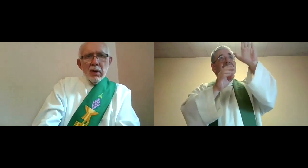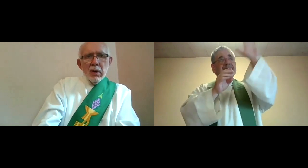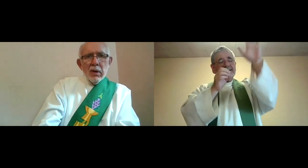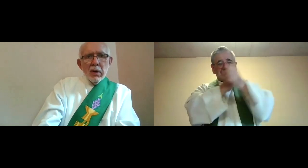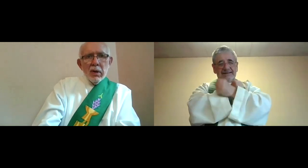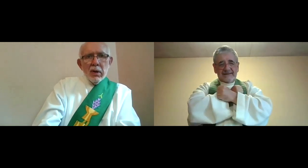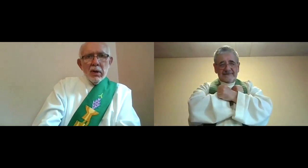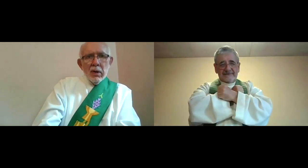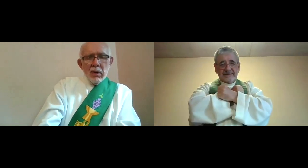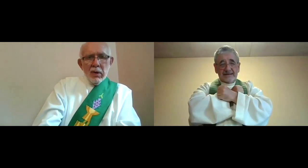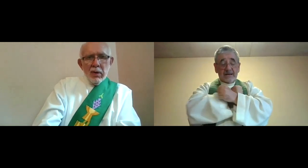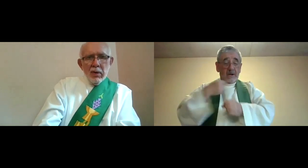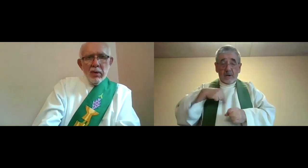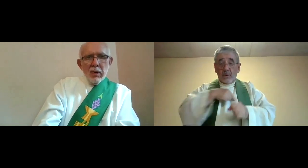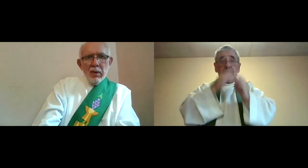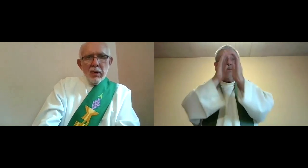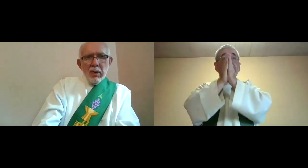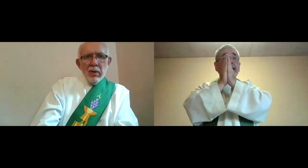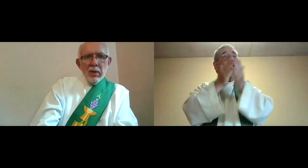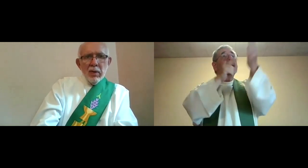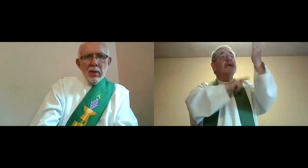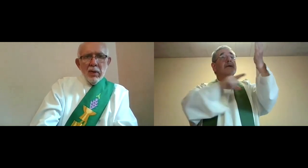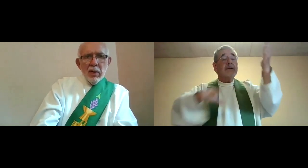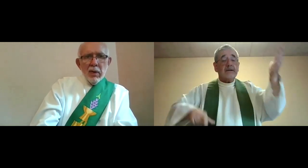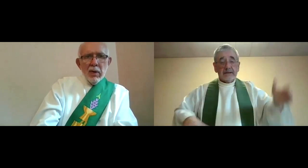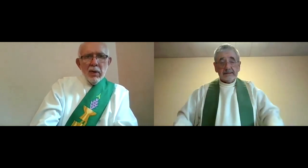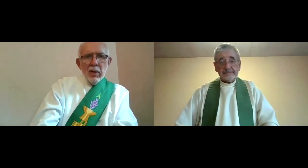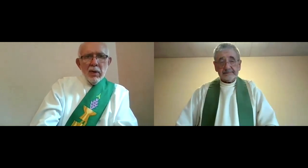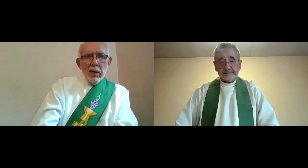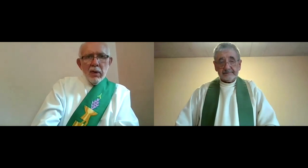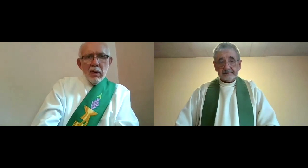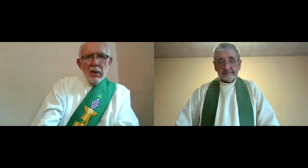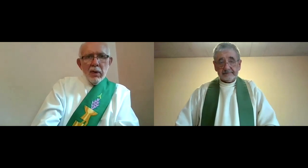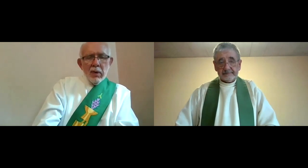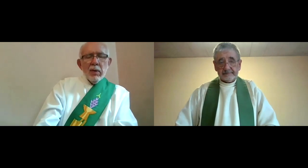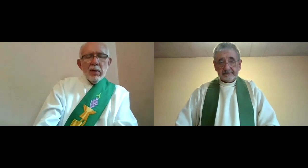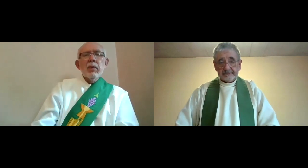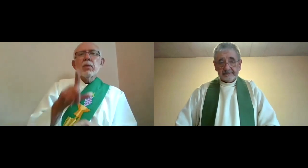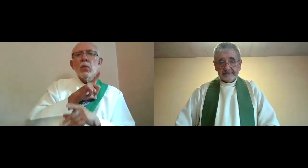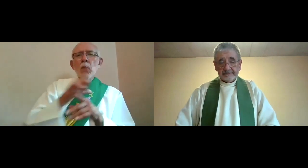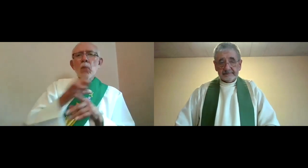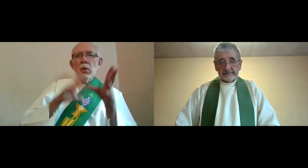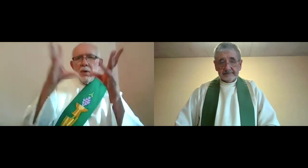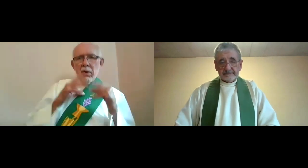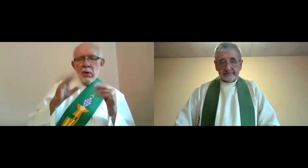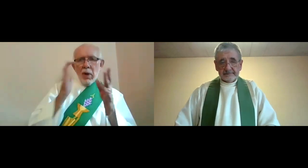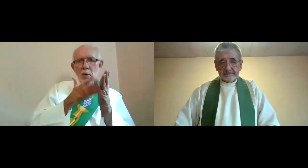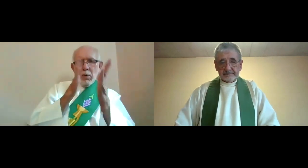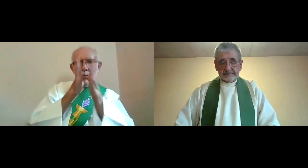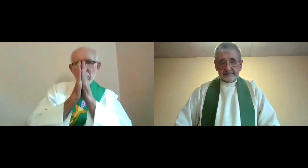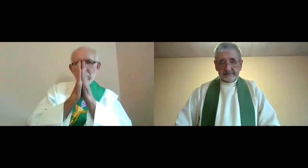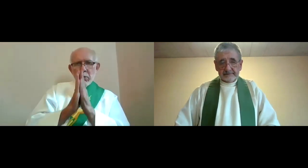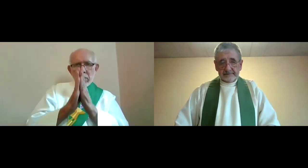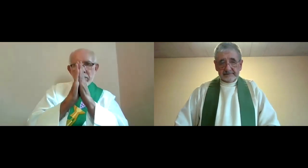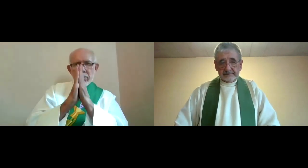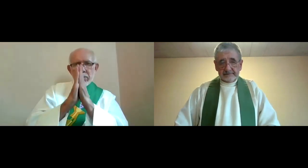similarly, enter God's communion through his love. We pray to the Lord. Lord,